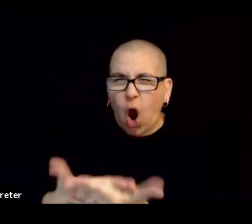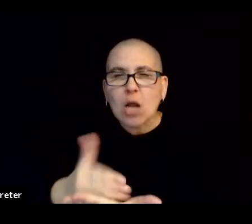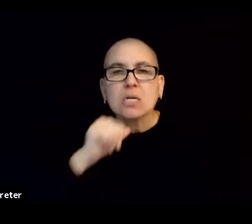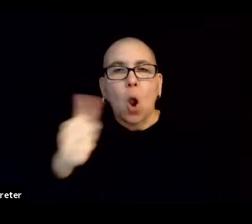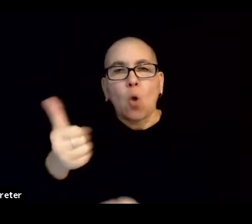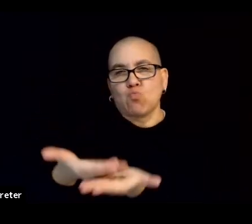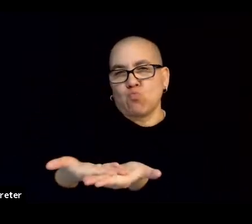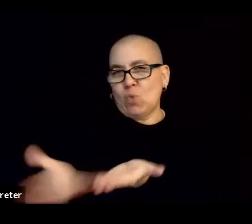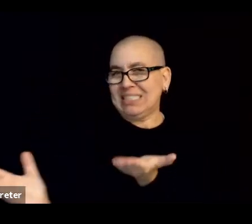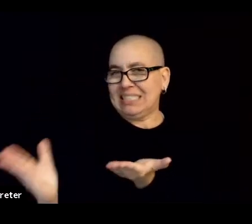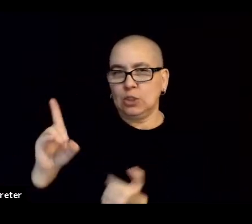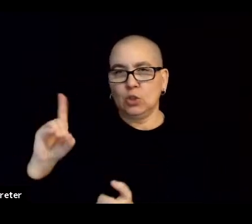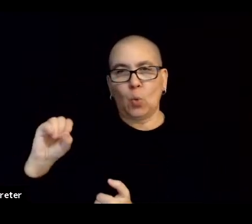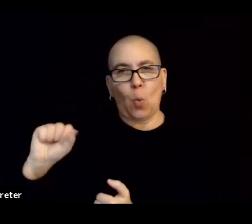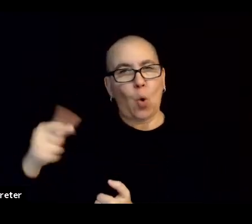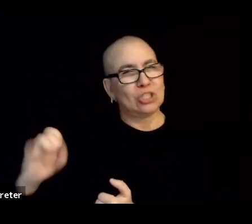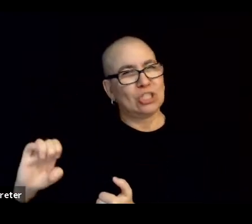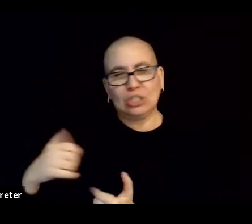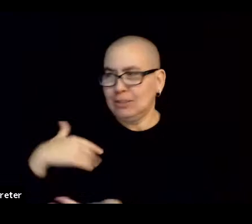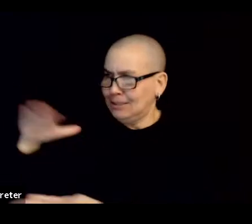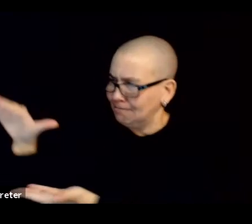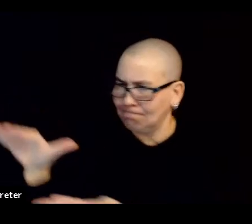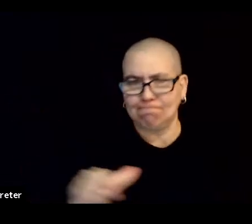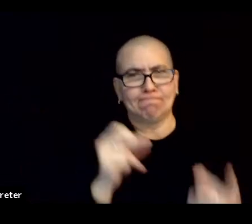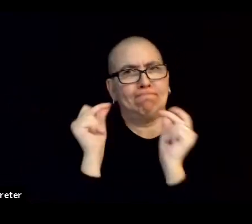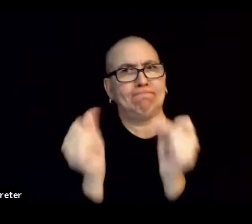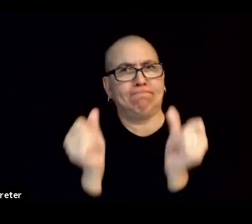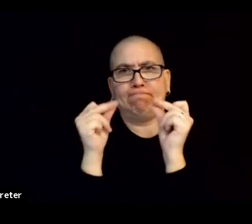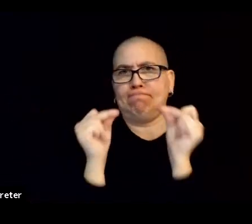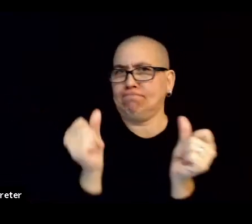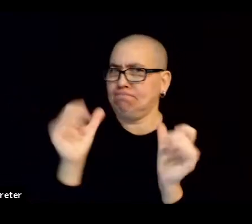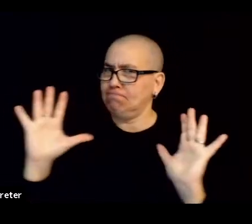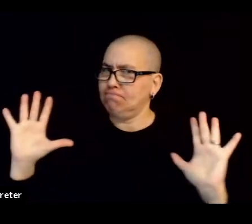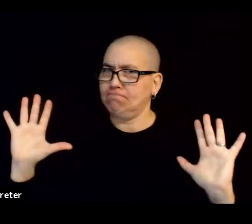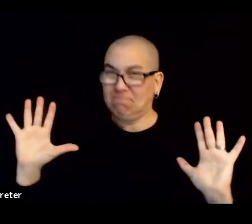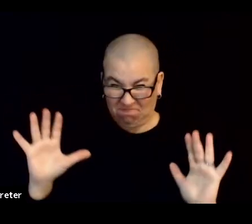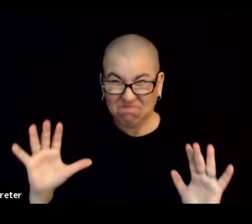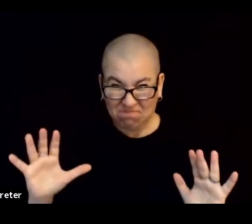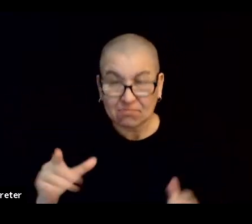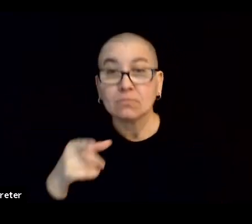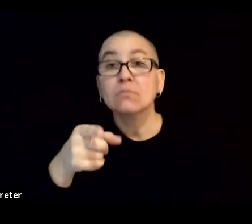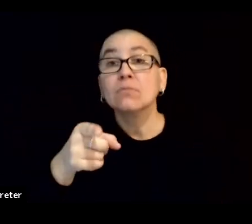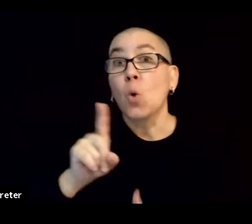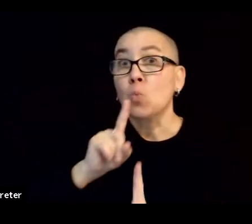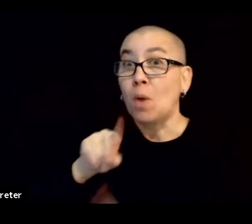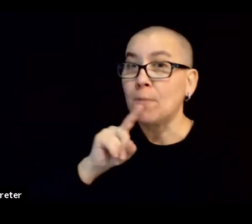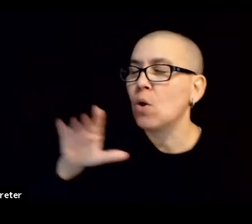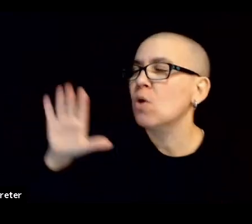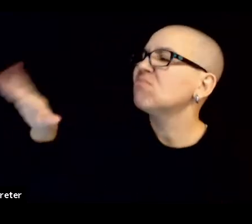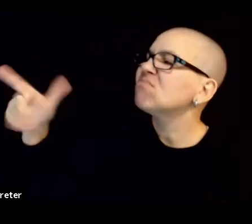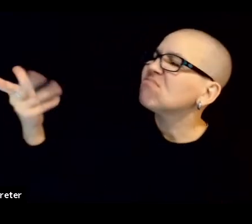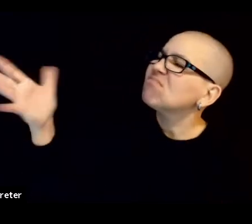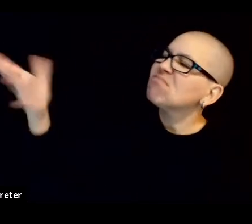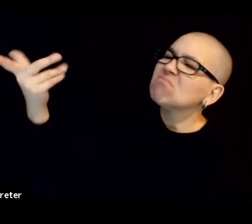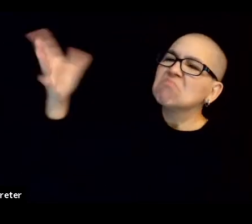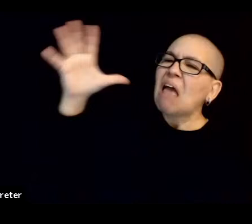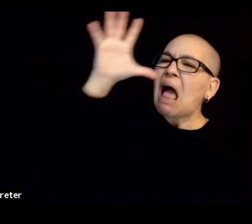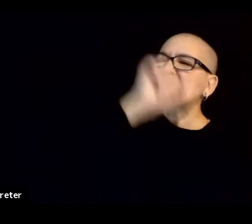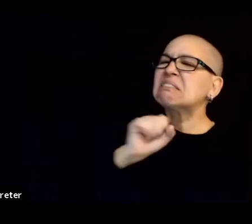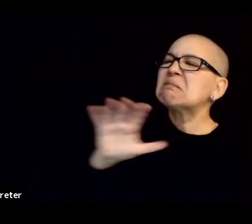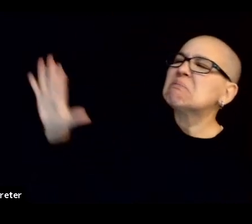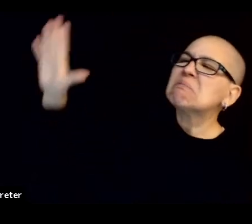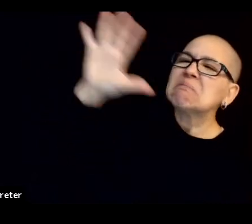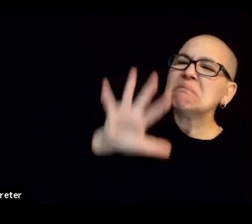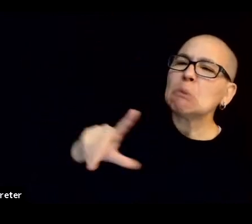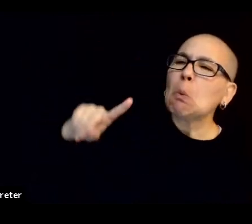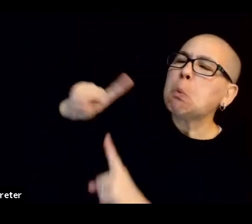What's your best guess as far as when you might get more than 60,000 a week? I mean, is it going to be all the way